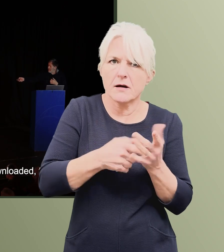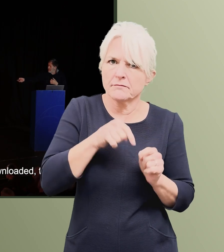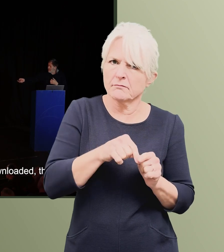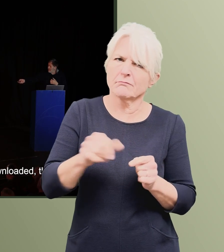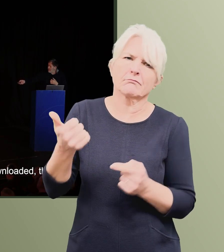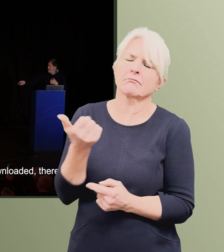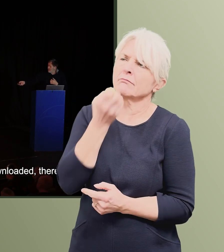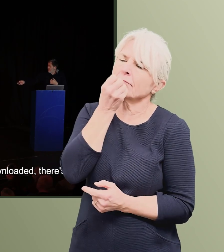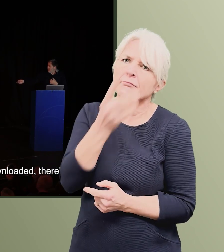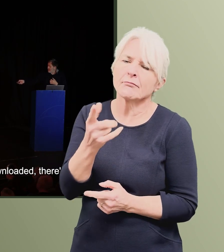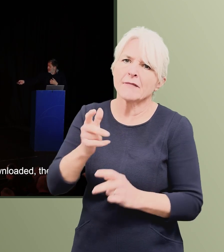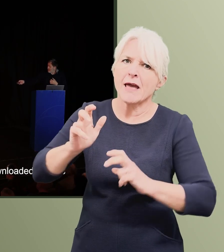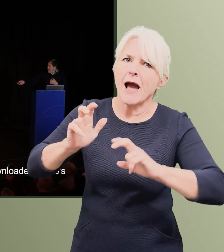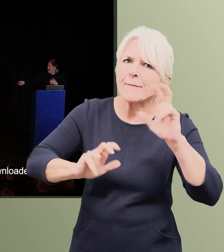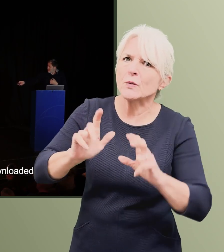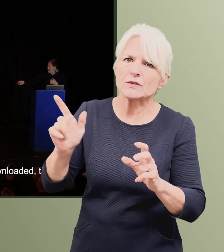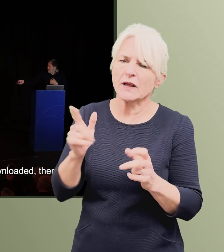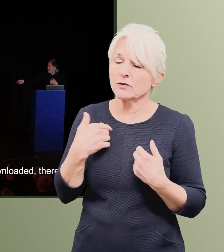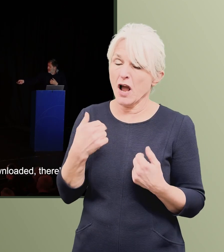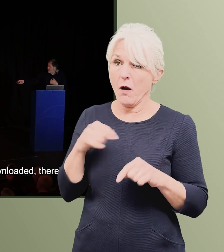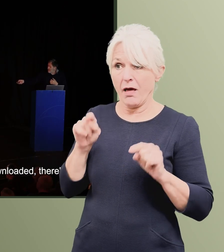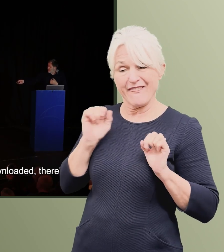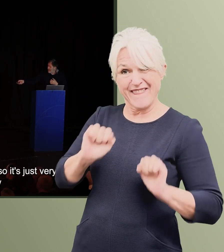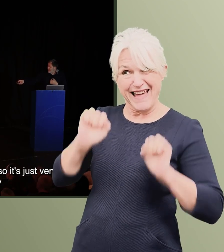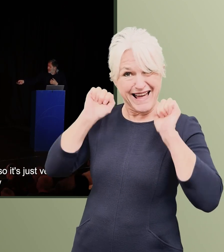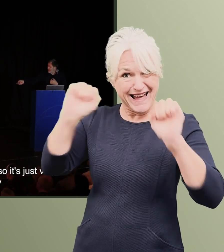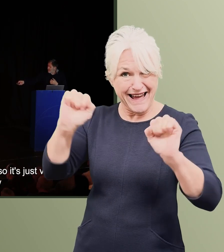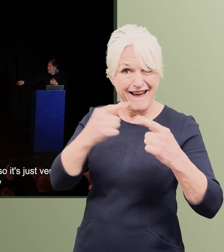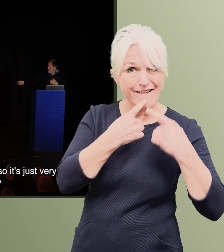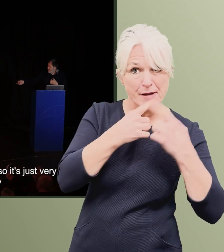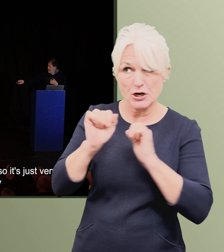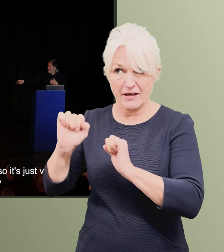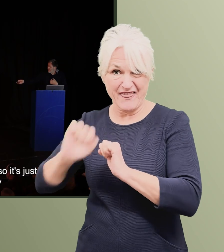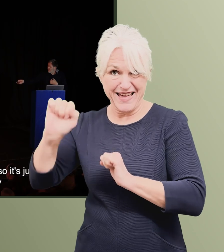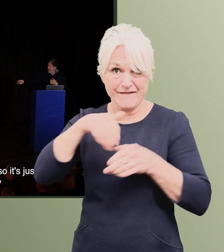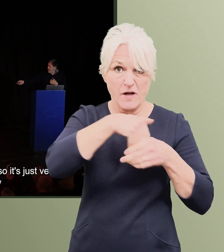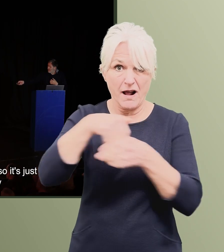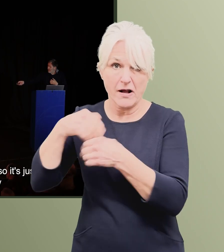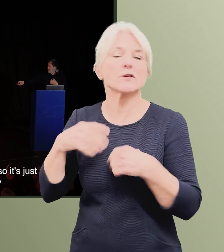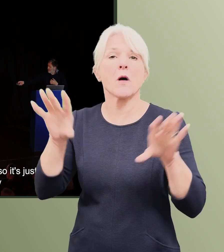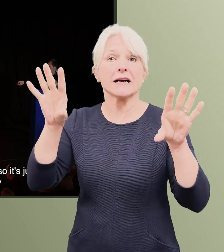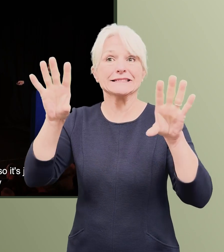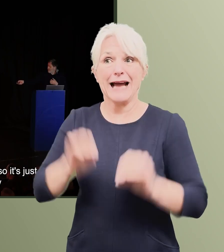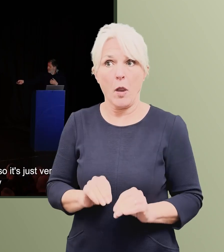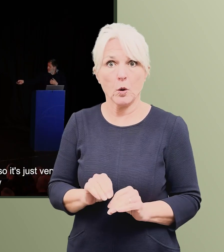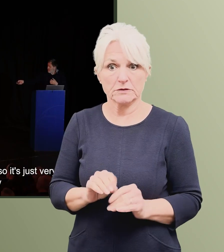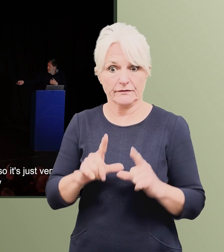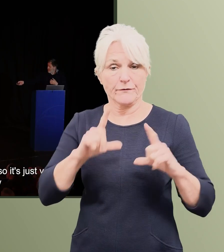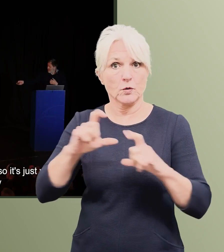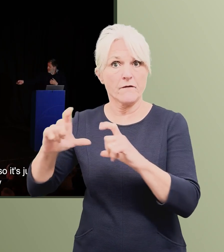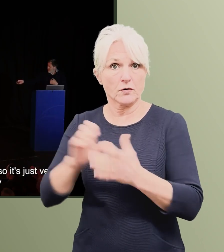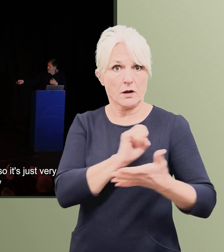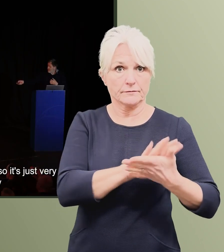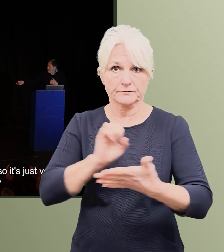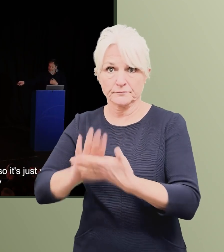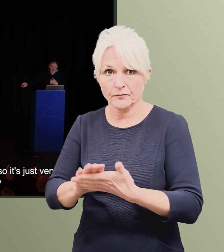up in Aberystwyth, which I downloaded. There's our site there. You can just see how close the ploughing has come to